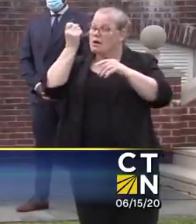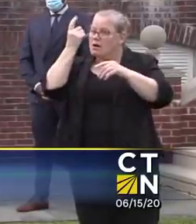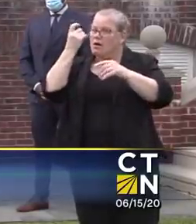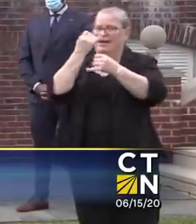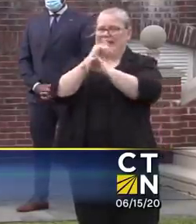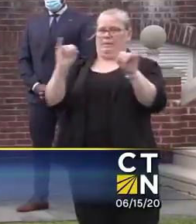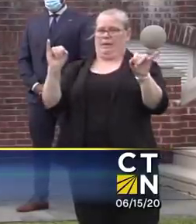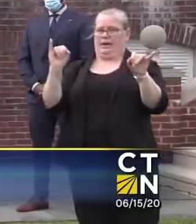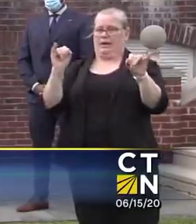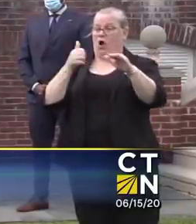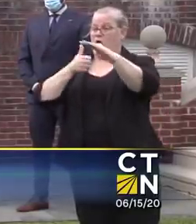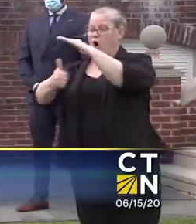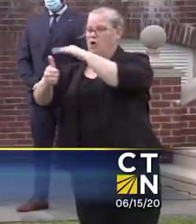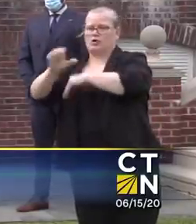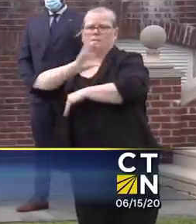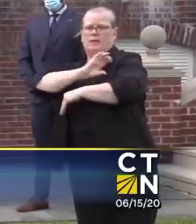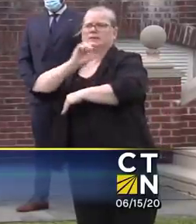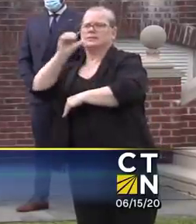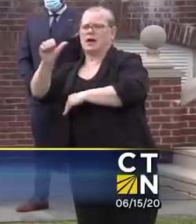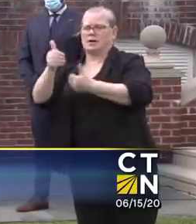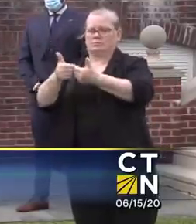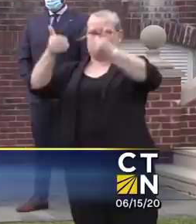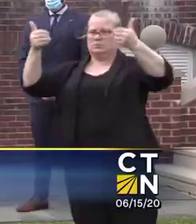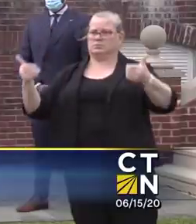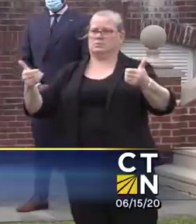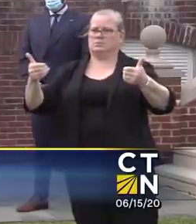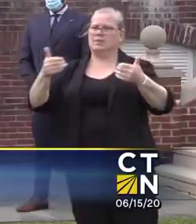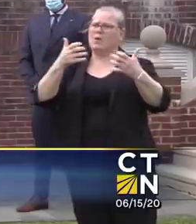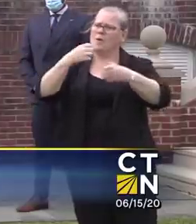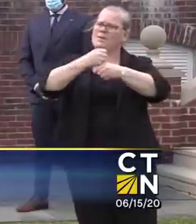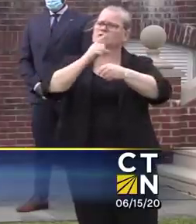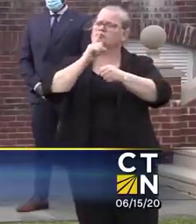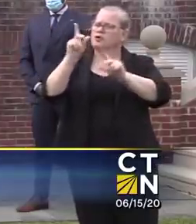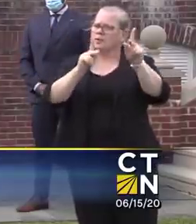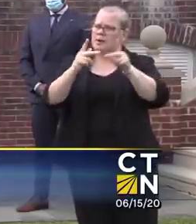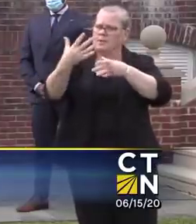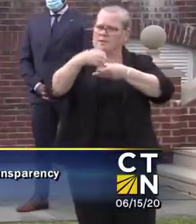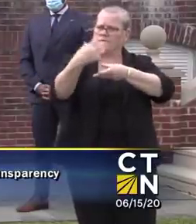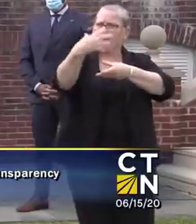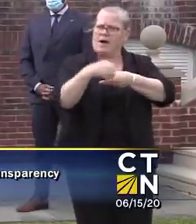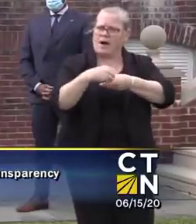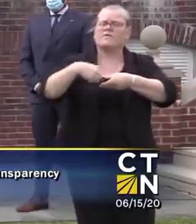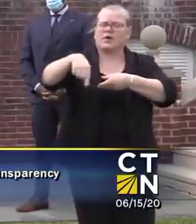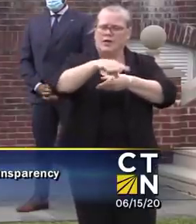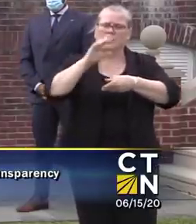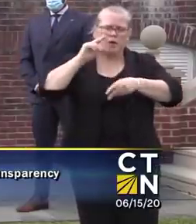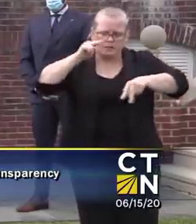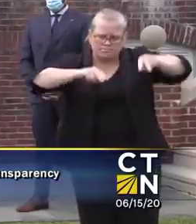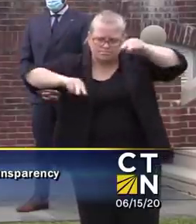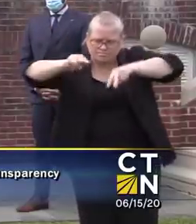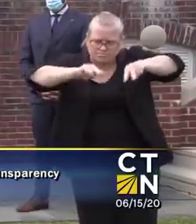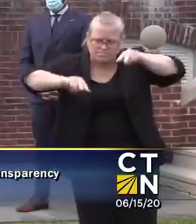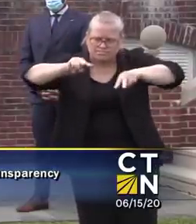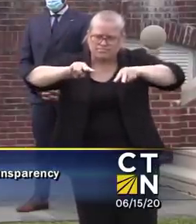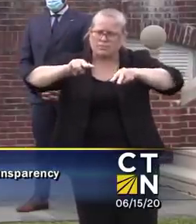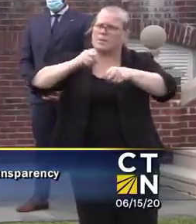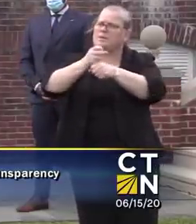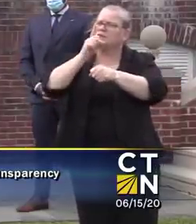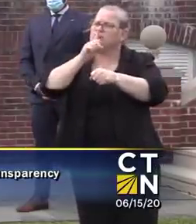of managing and also holding our police departments accountable, so that they have a direct insight